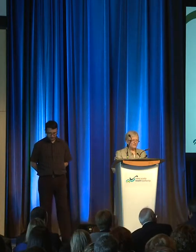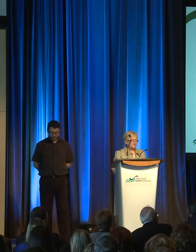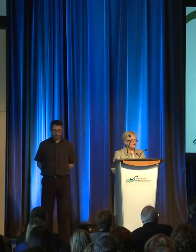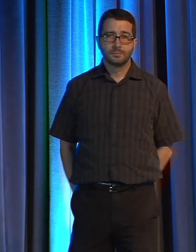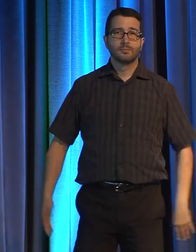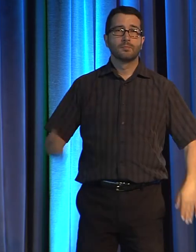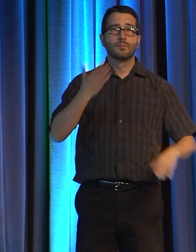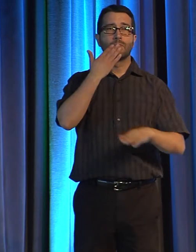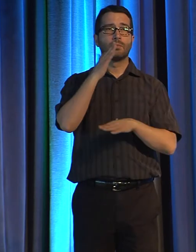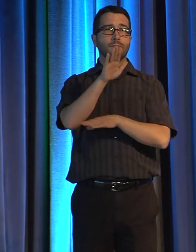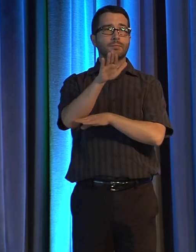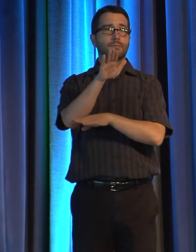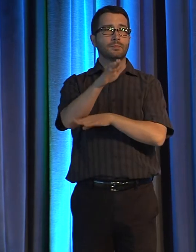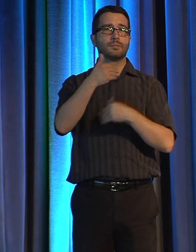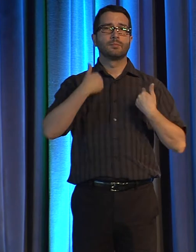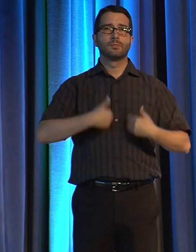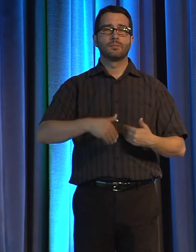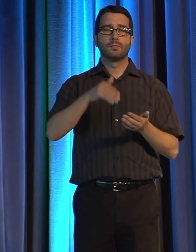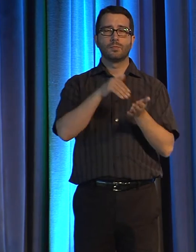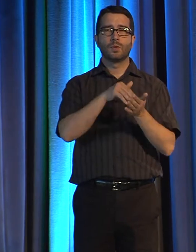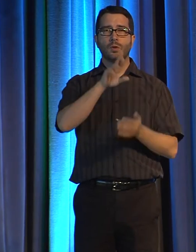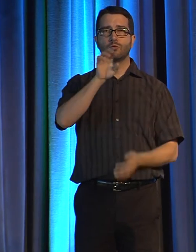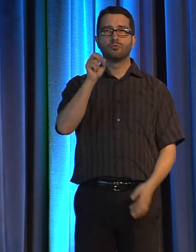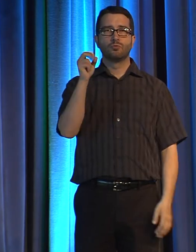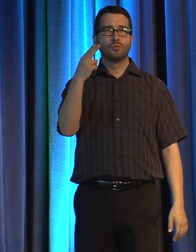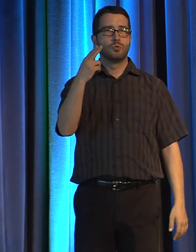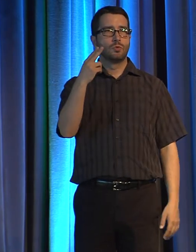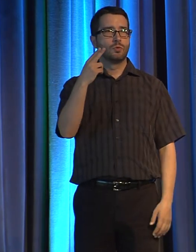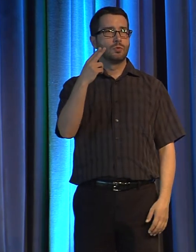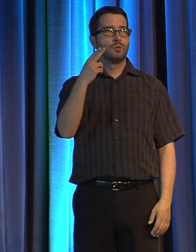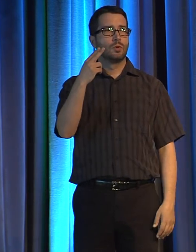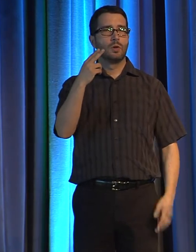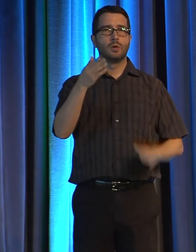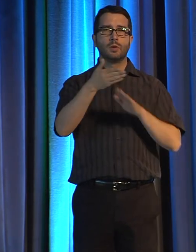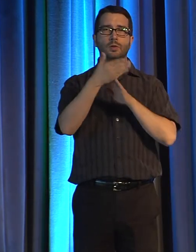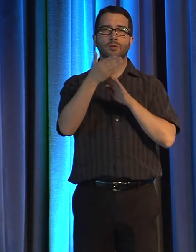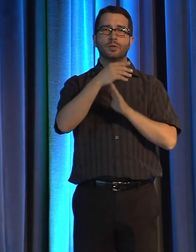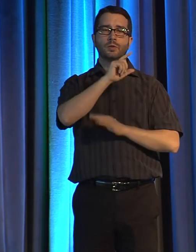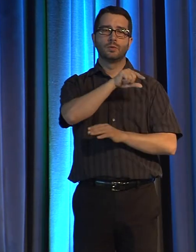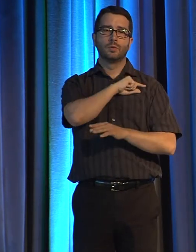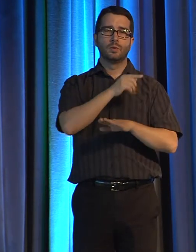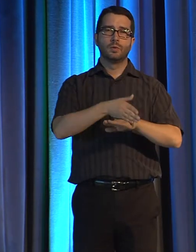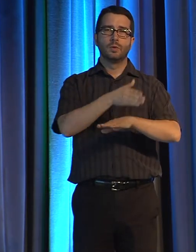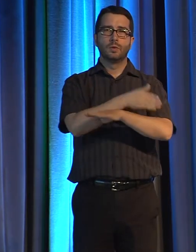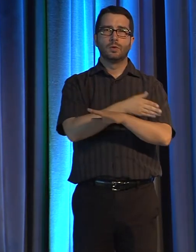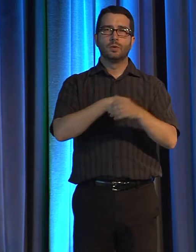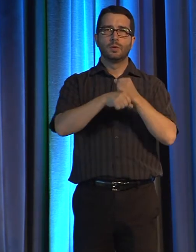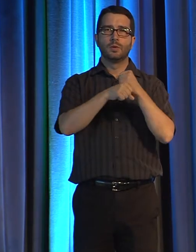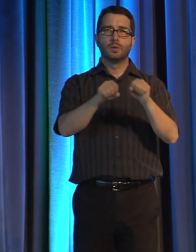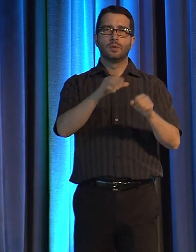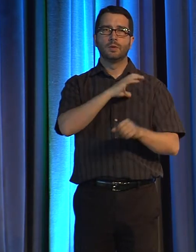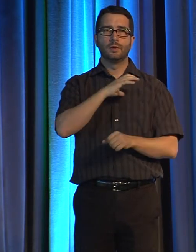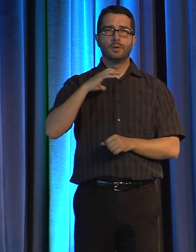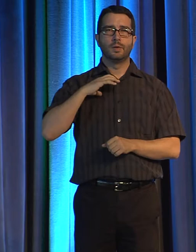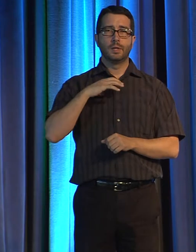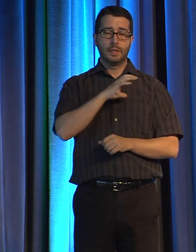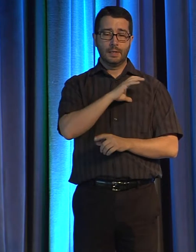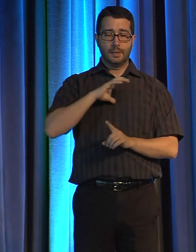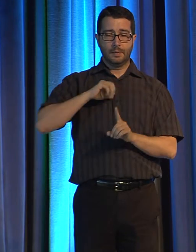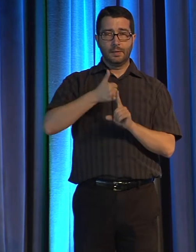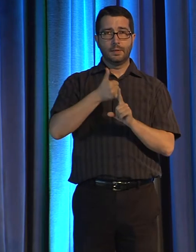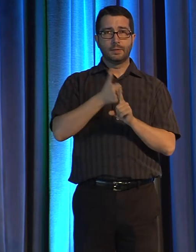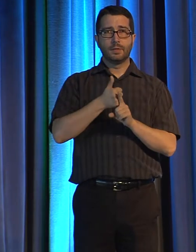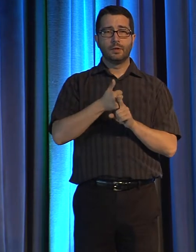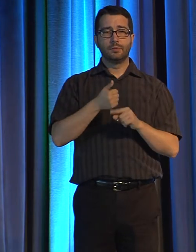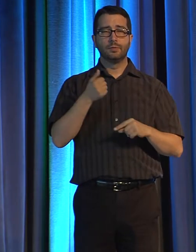Good afternoon. I'm Dr. Louise Cloutier. I'm Chair of the Quality Improvement and Safety Committee. The committee provides governance